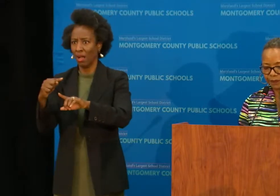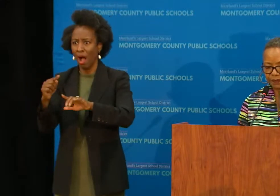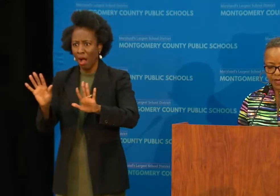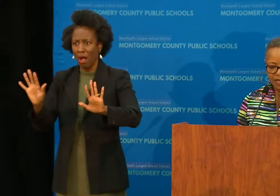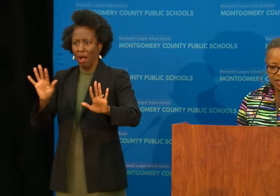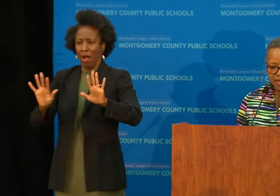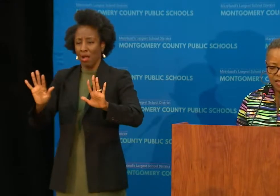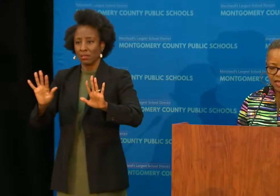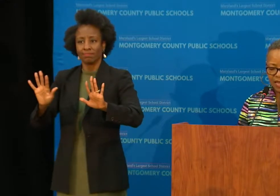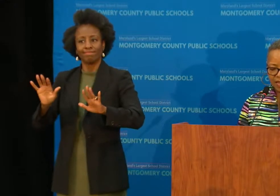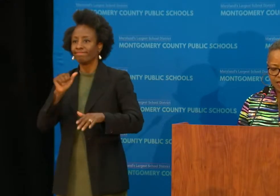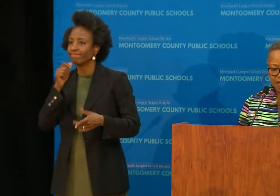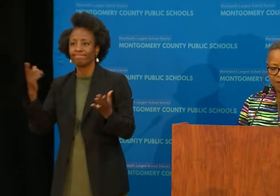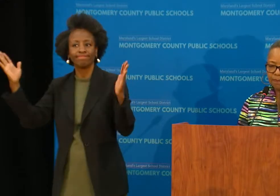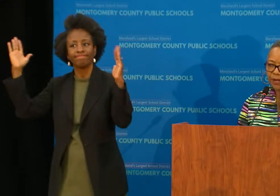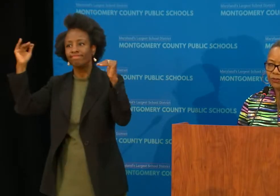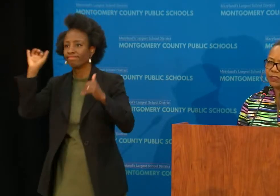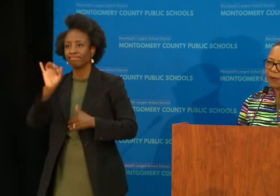lot.